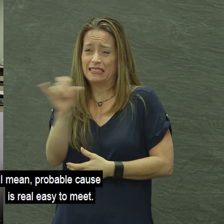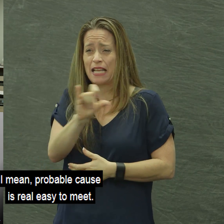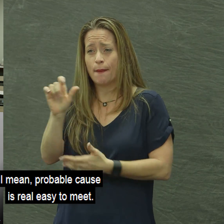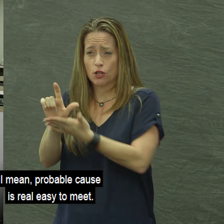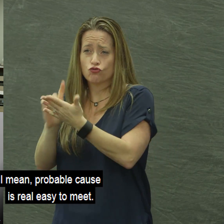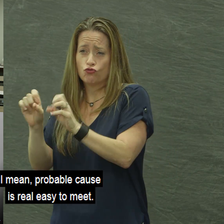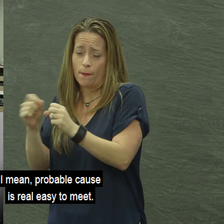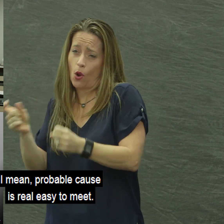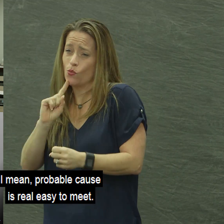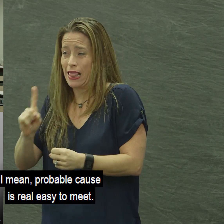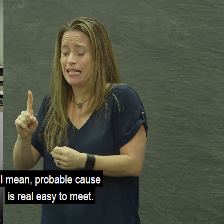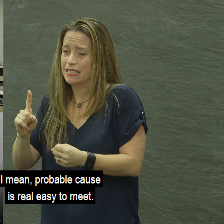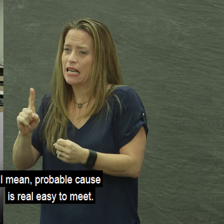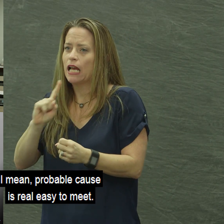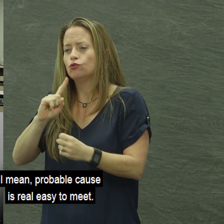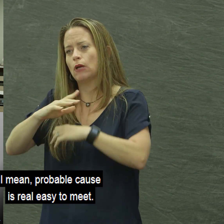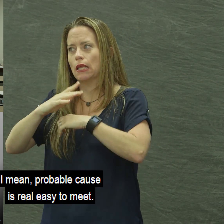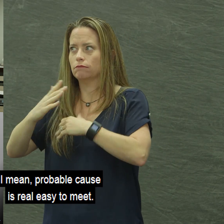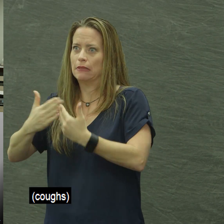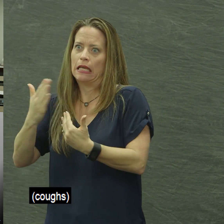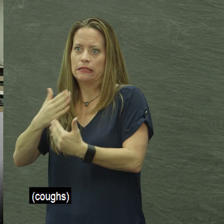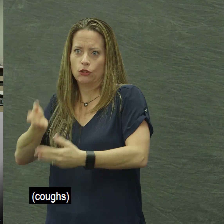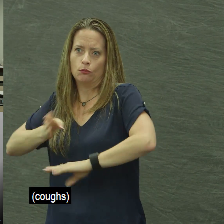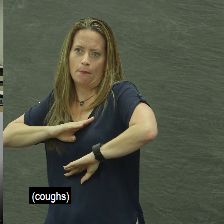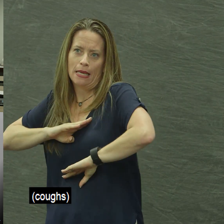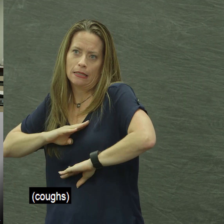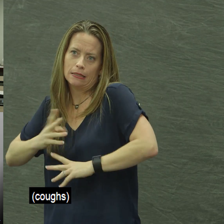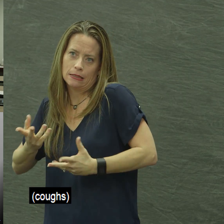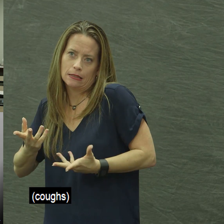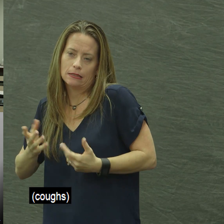cause is real easy to meet.